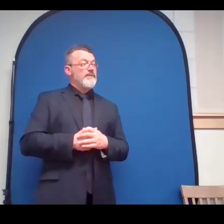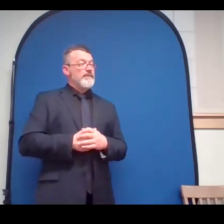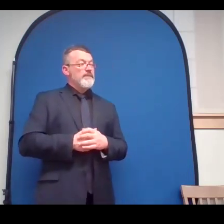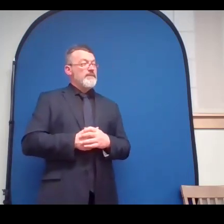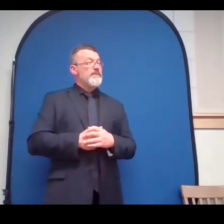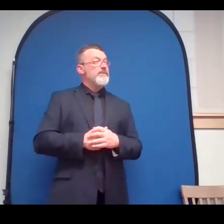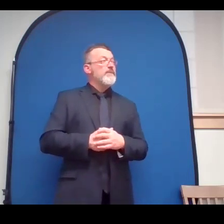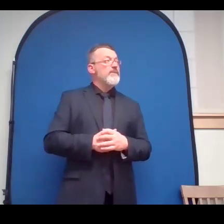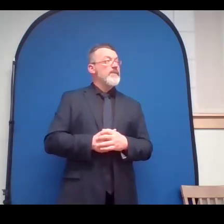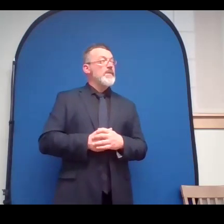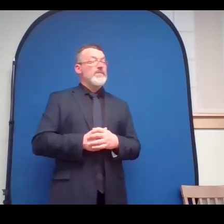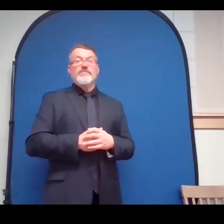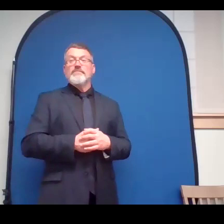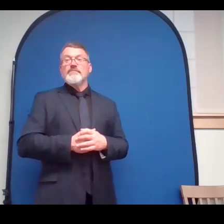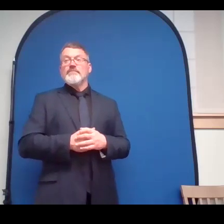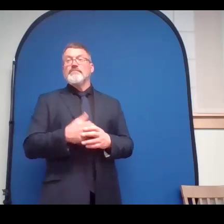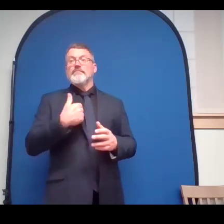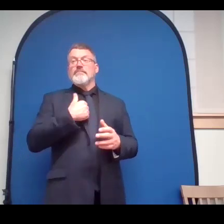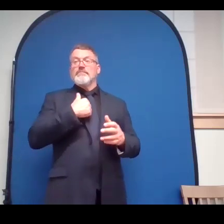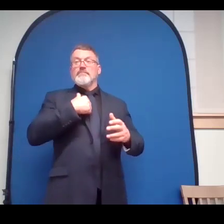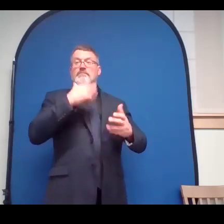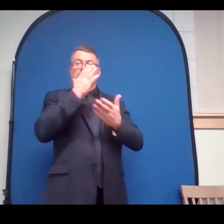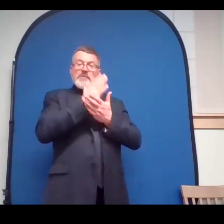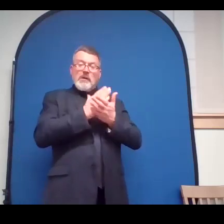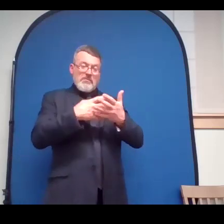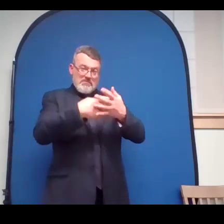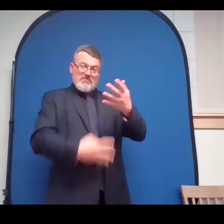So I'm going to skip some areas that I plan